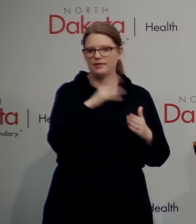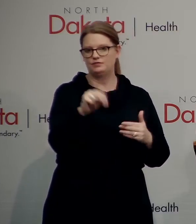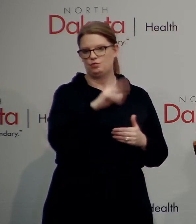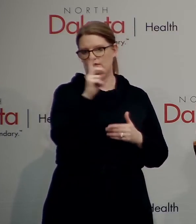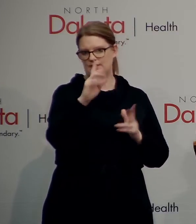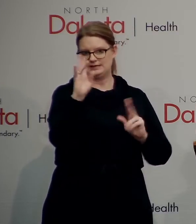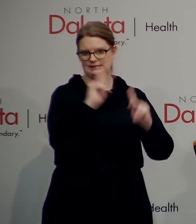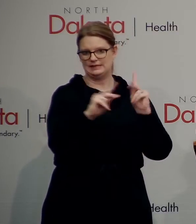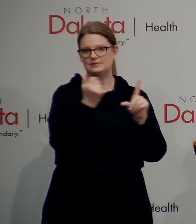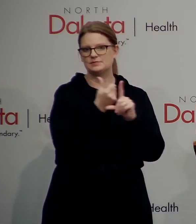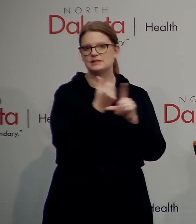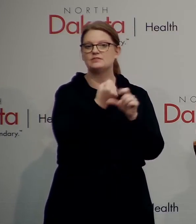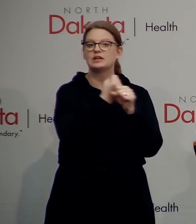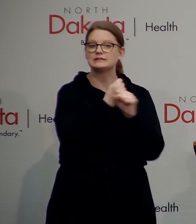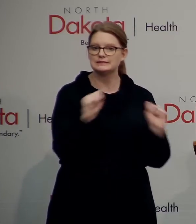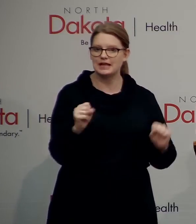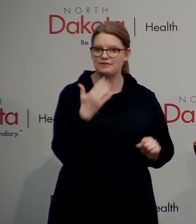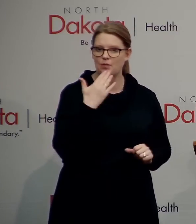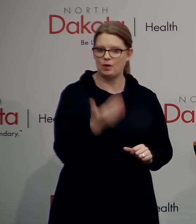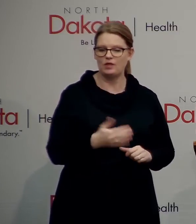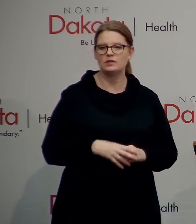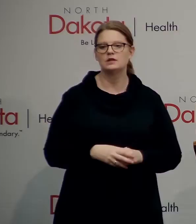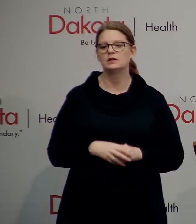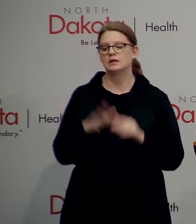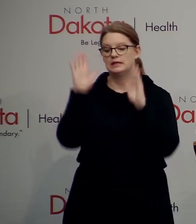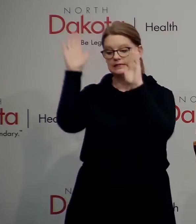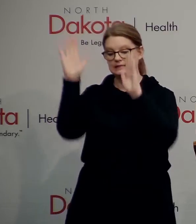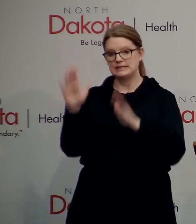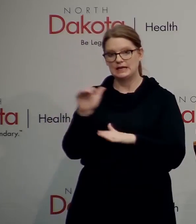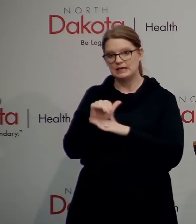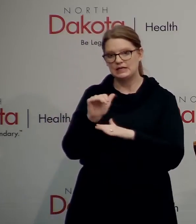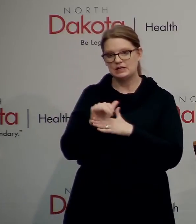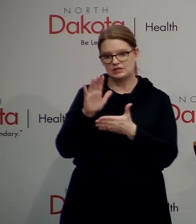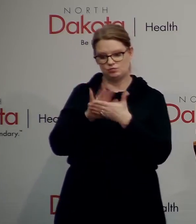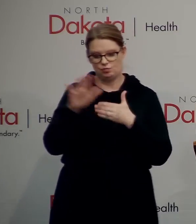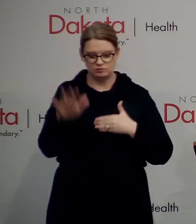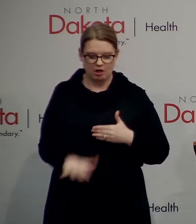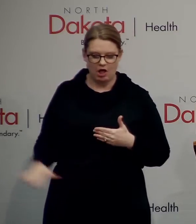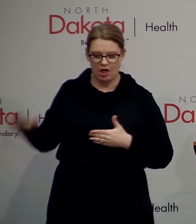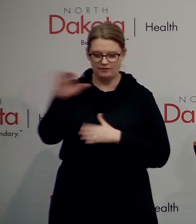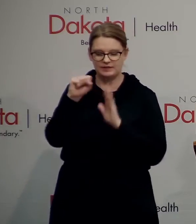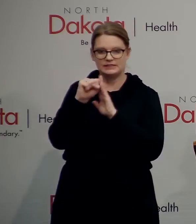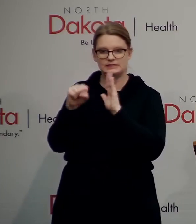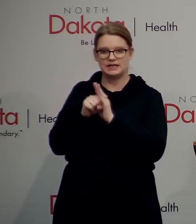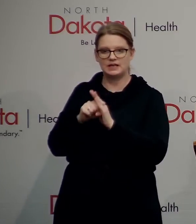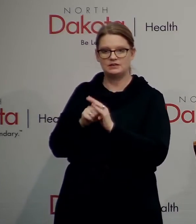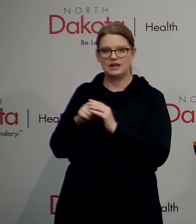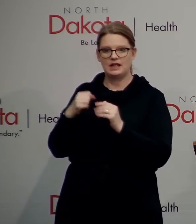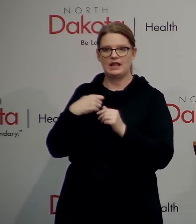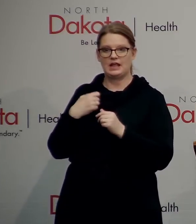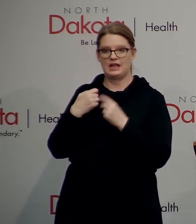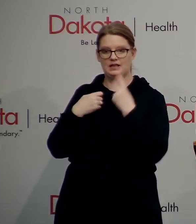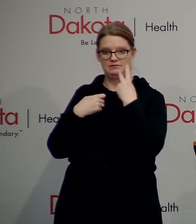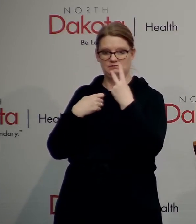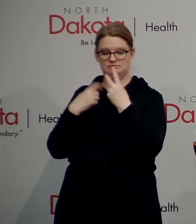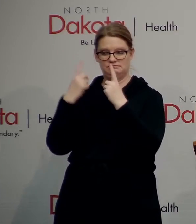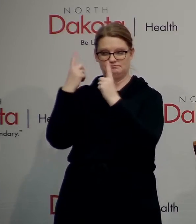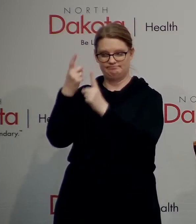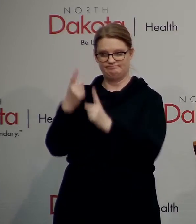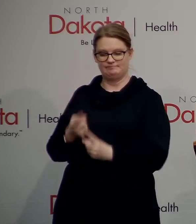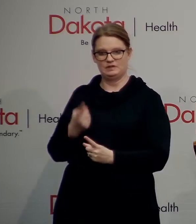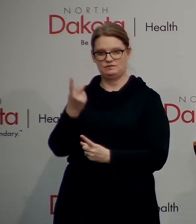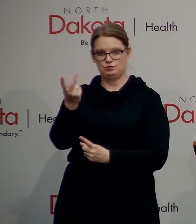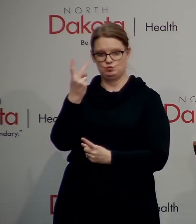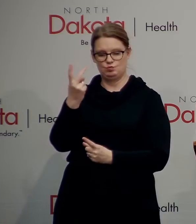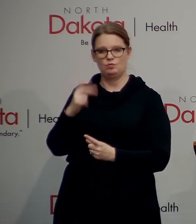are safe and well. Sunday night, schools across the state were given 2 objectives to accomplish during this time,